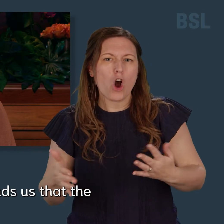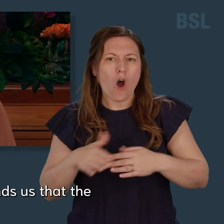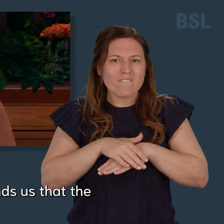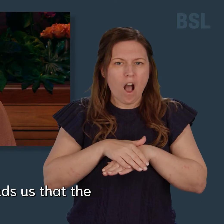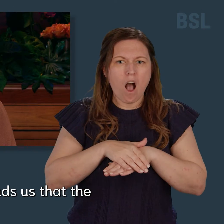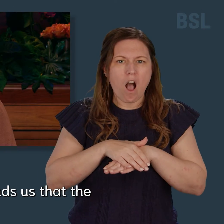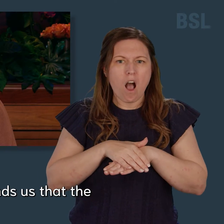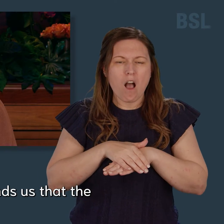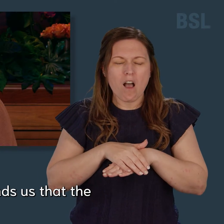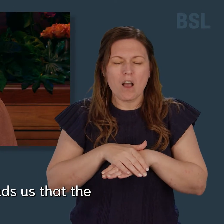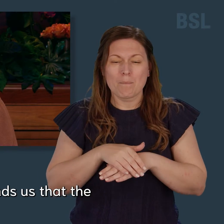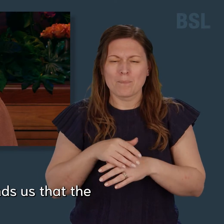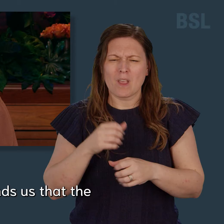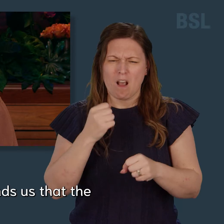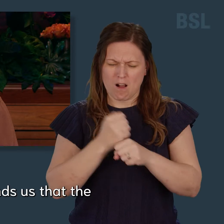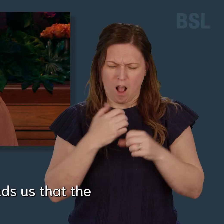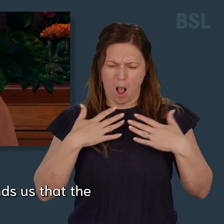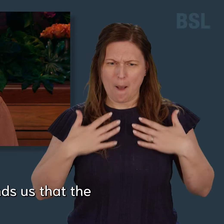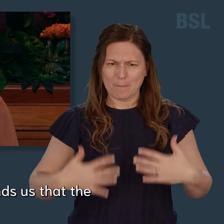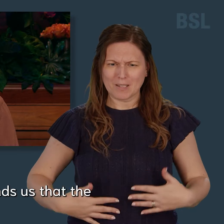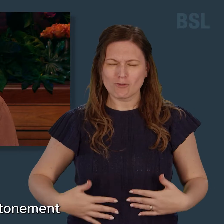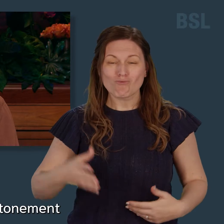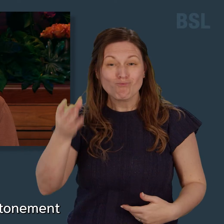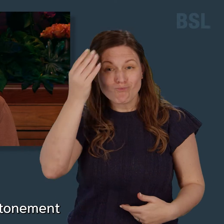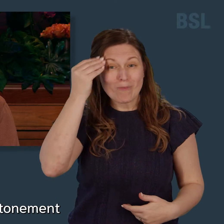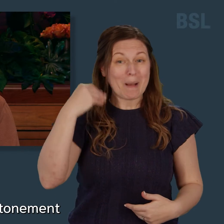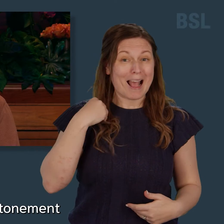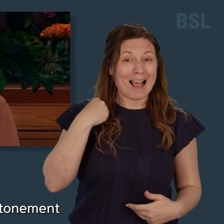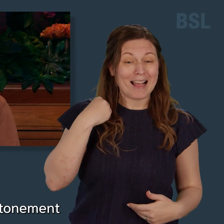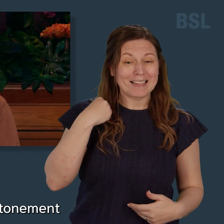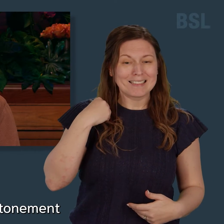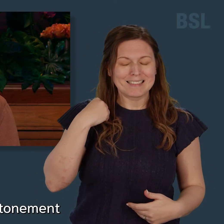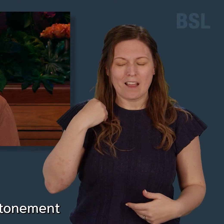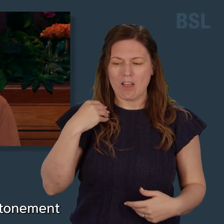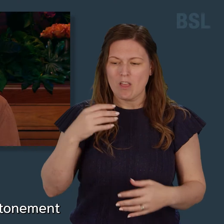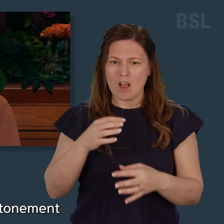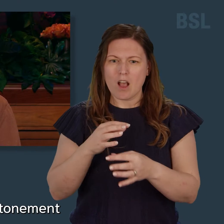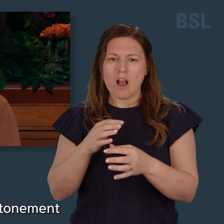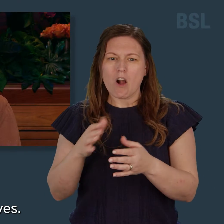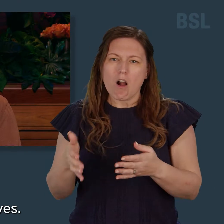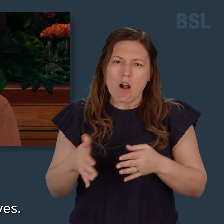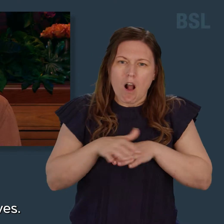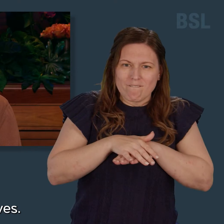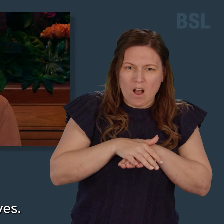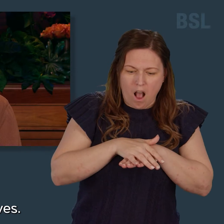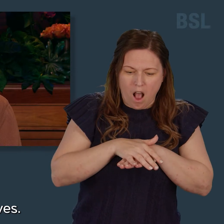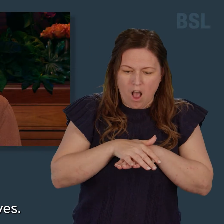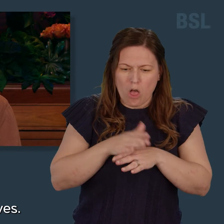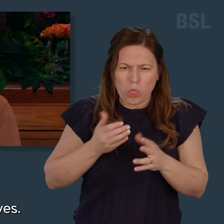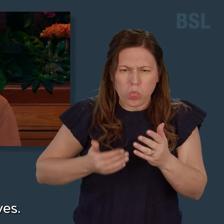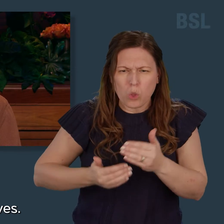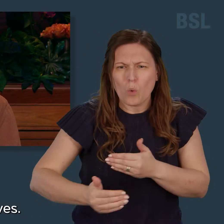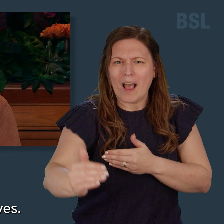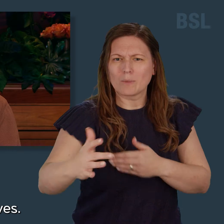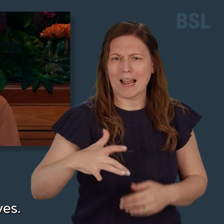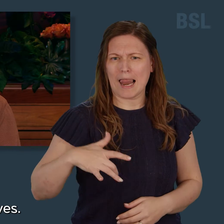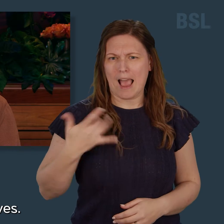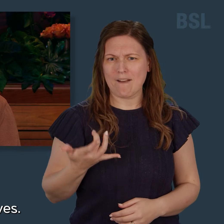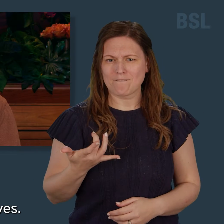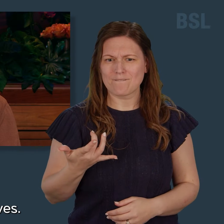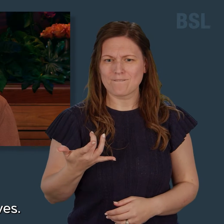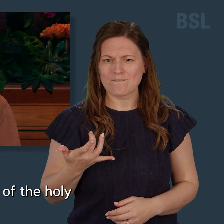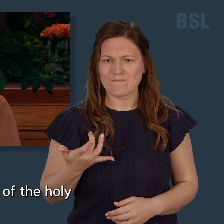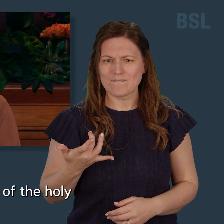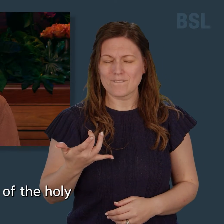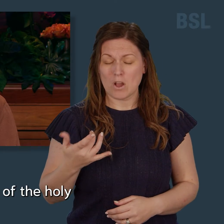garment reminds us that the Savior and the blessings of his atonement cover us throughout our